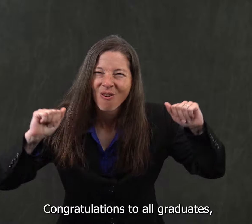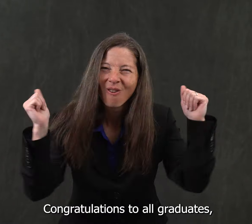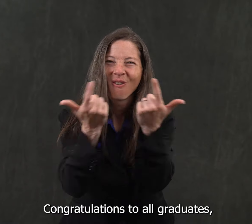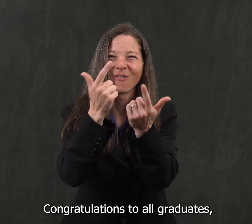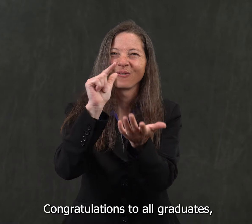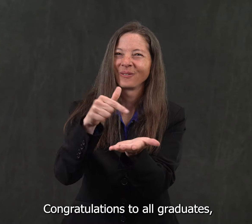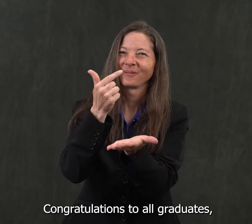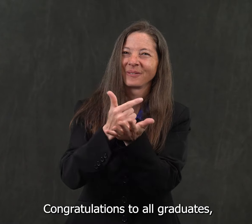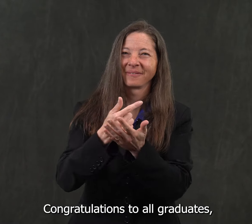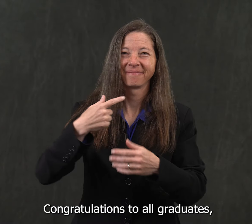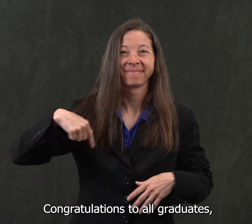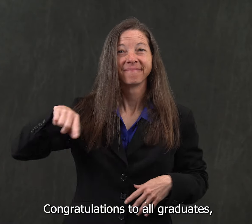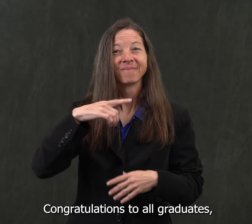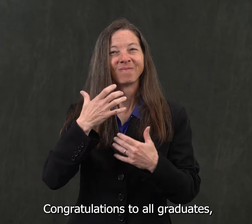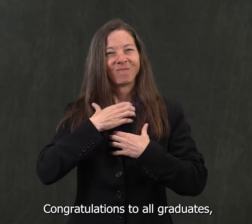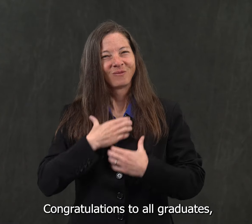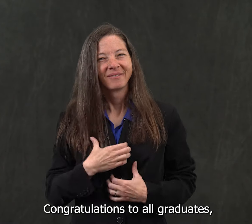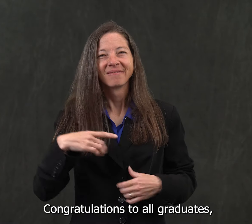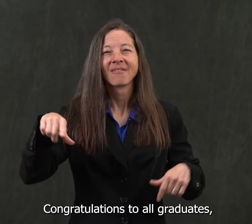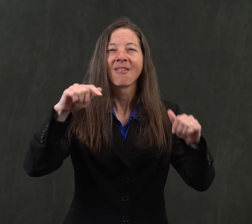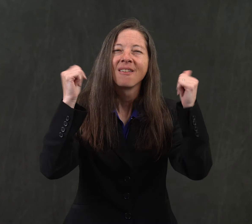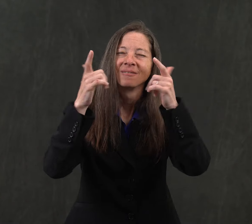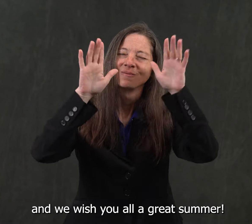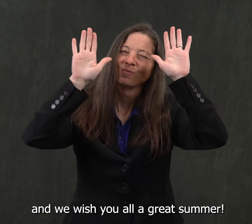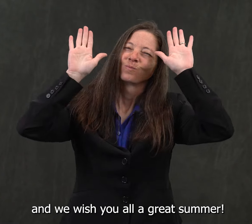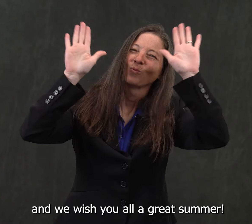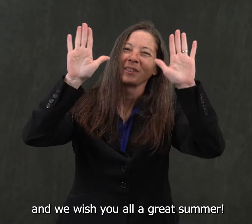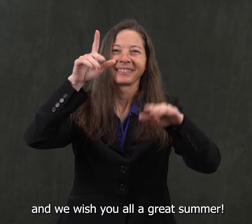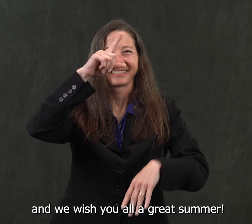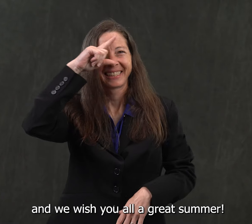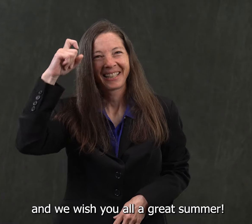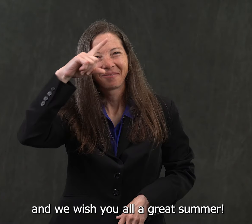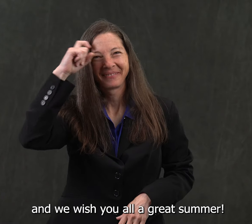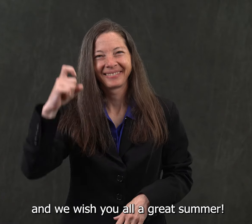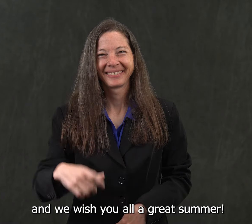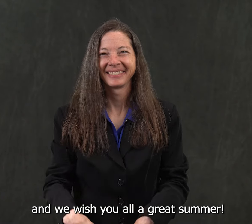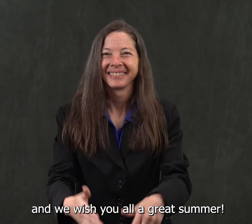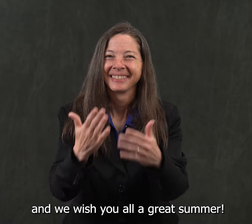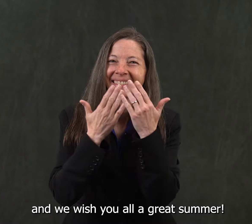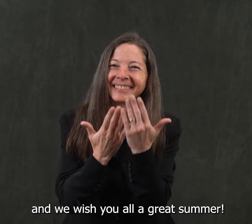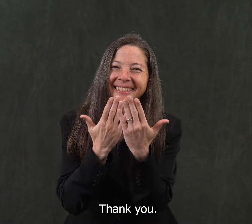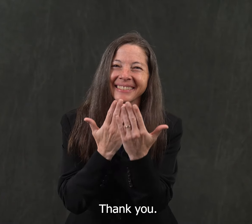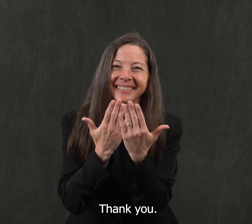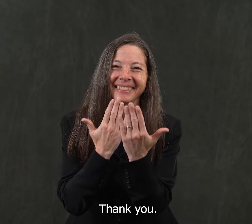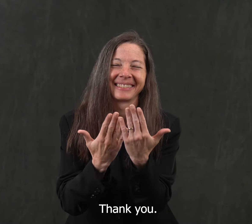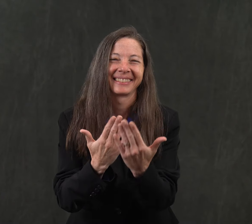Congratulations to all graduates, and we wish you all a great summer. Thank you.